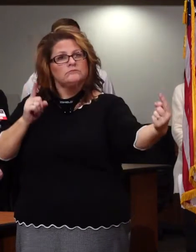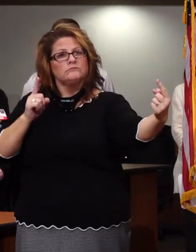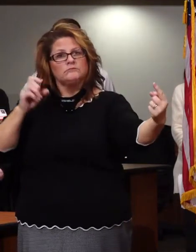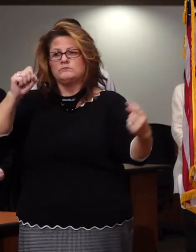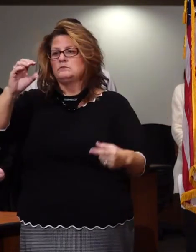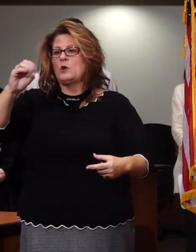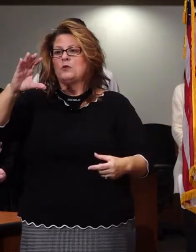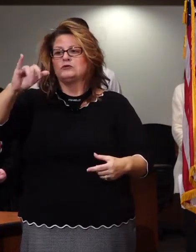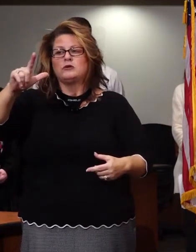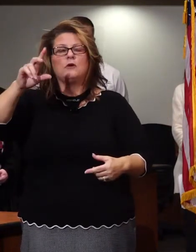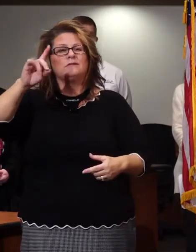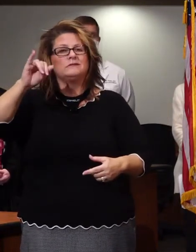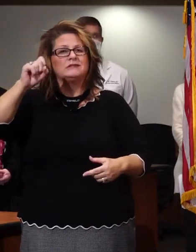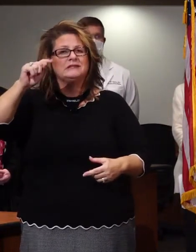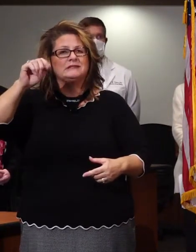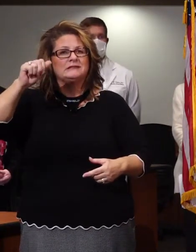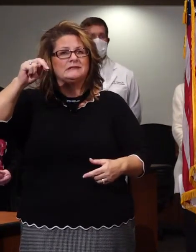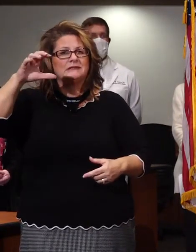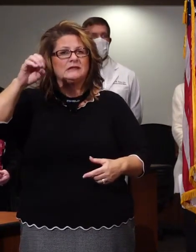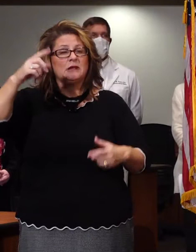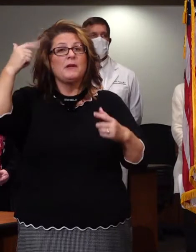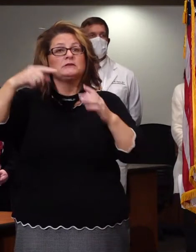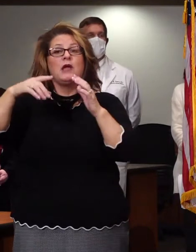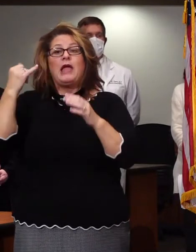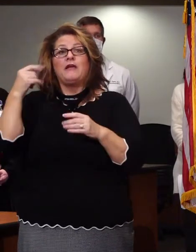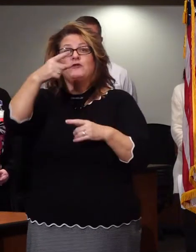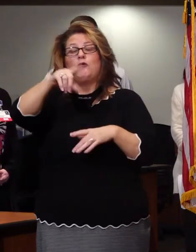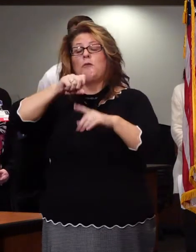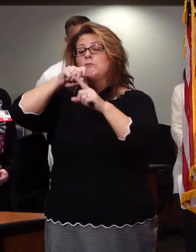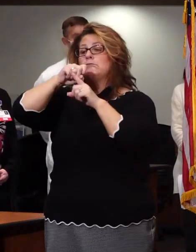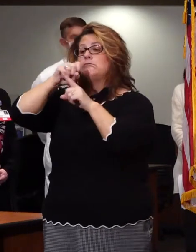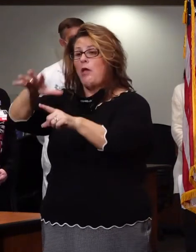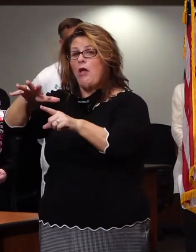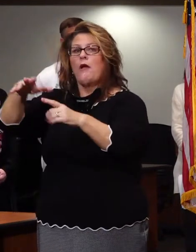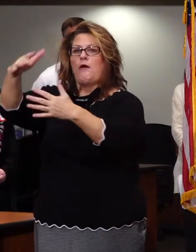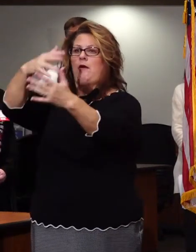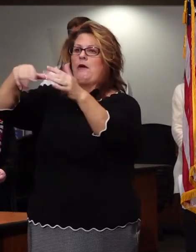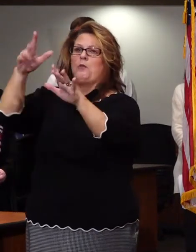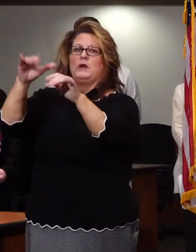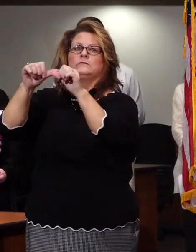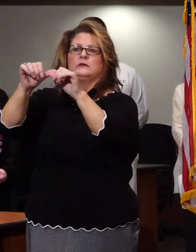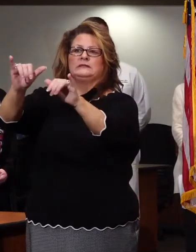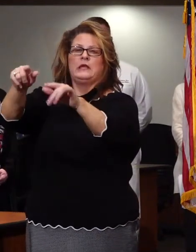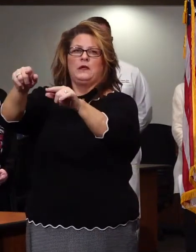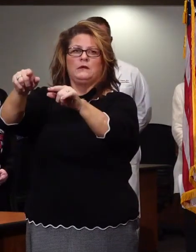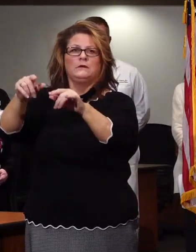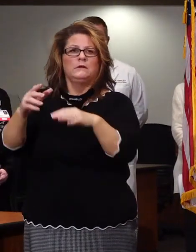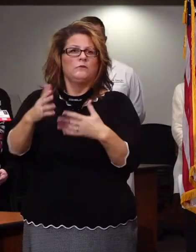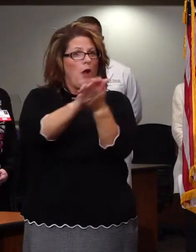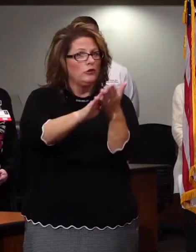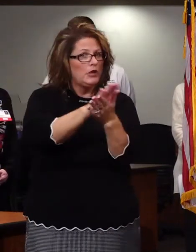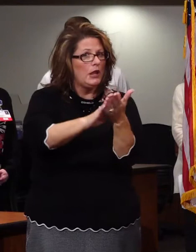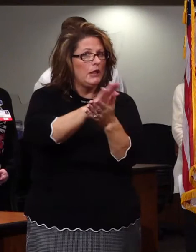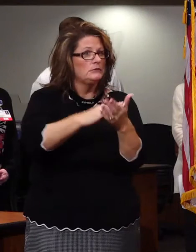virus spreads in the air. It hangs in the air for a period of time. Wash your hands. In just a second, I'm going to scoot this on my hands because I've